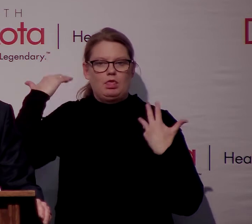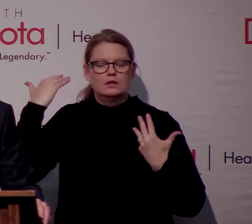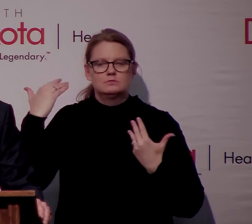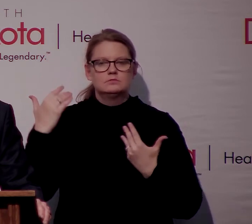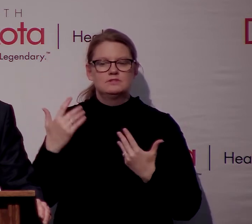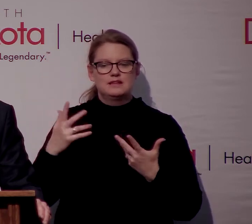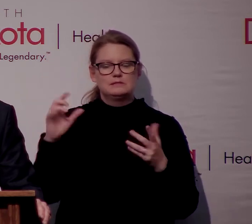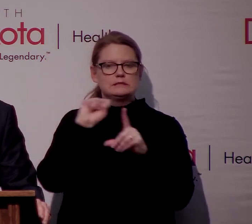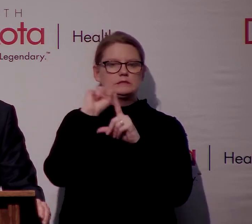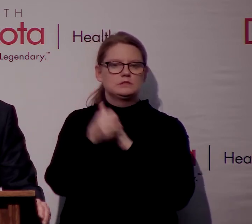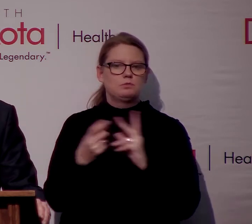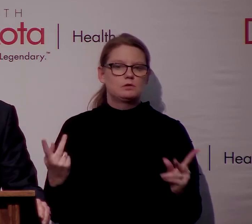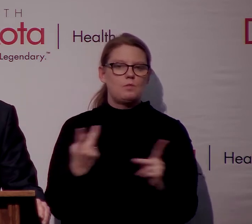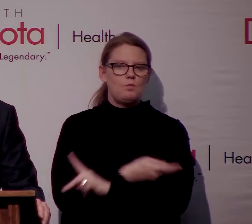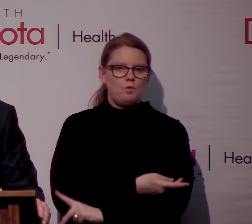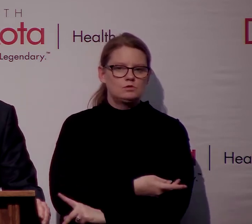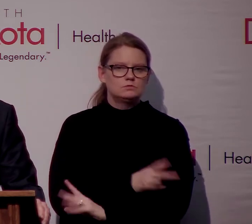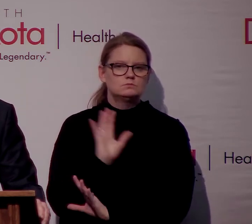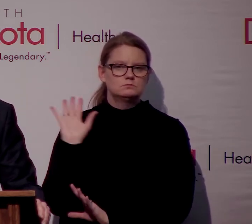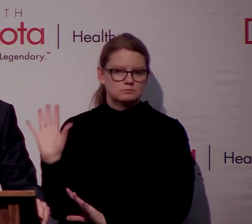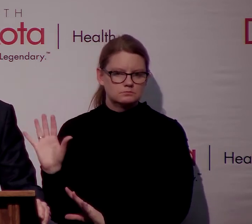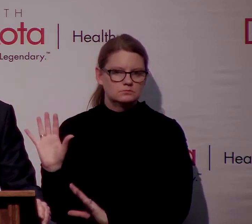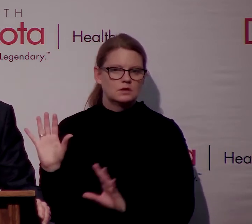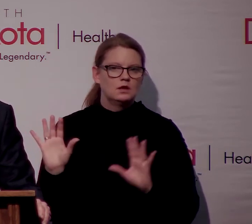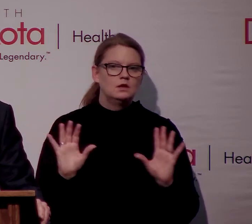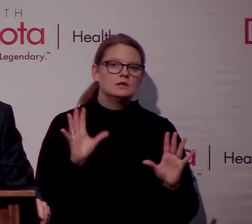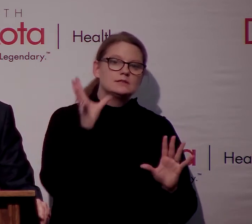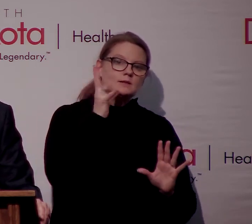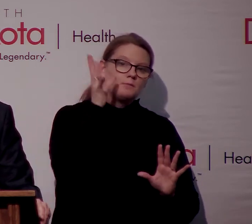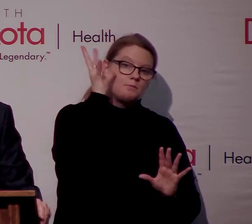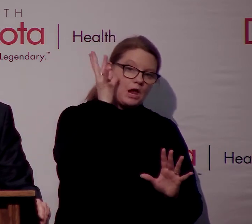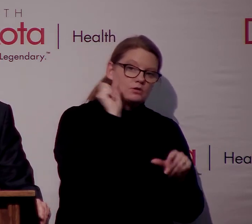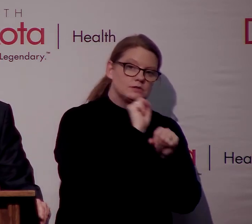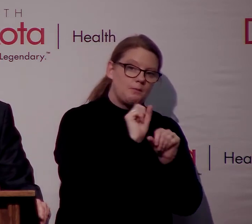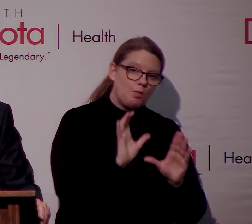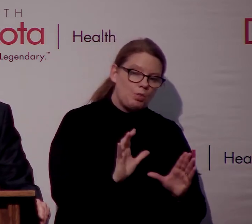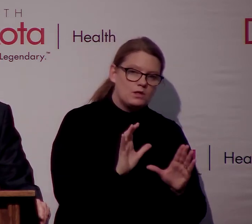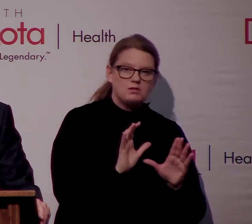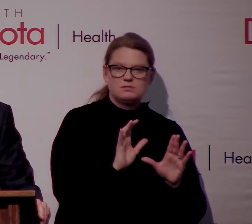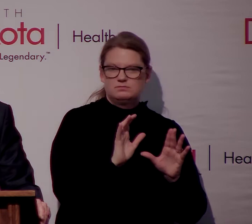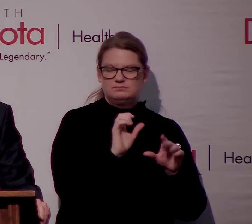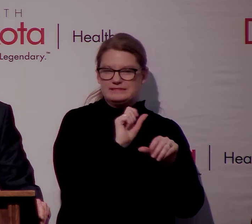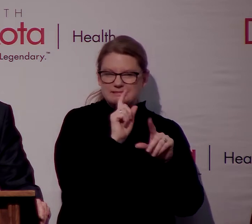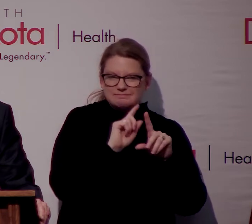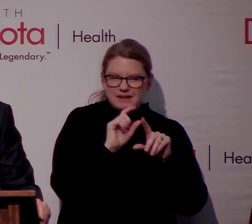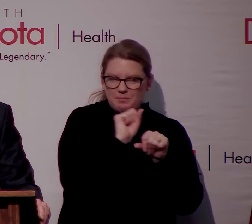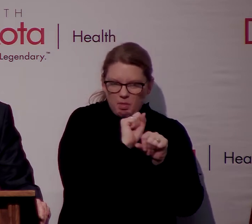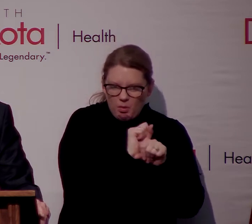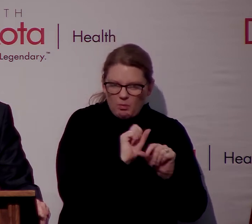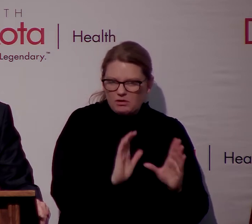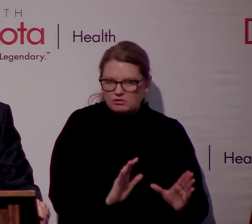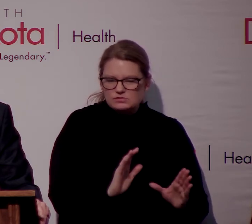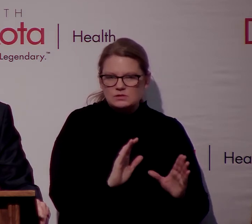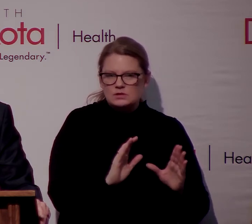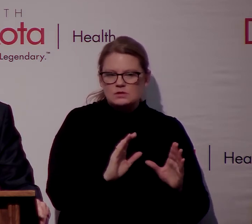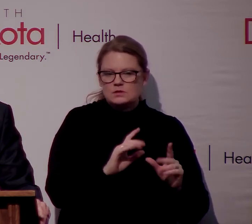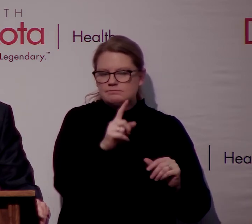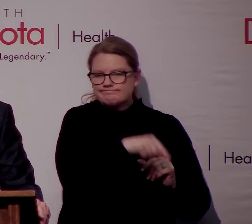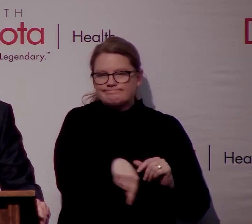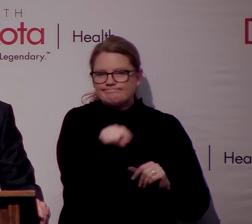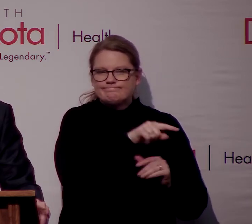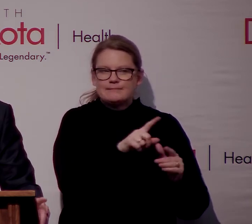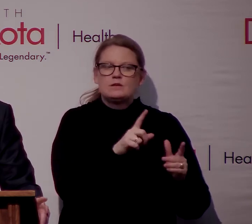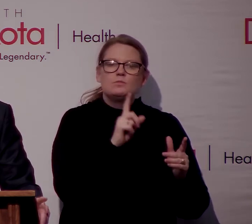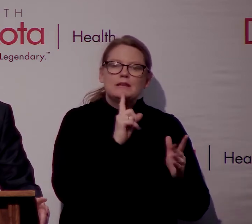exacerbate the situation that we're in right now. So again, as parents, as employers, as leaders, I just strongly encourage people to